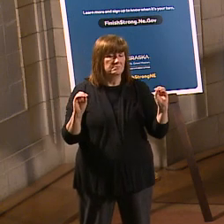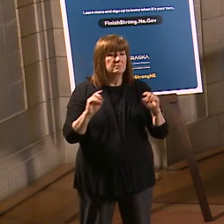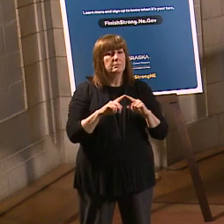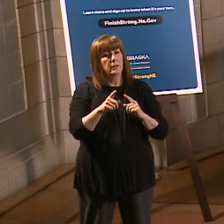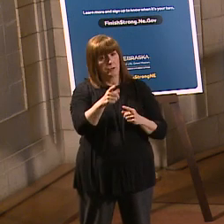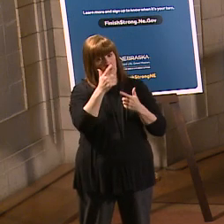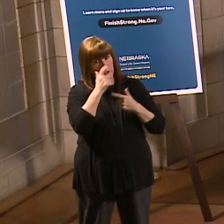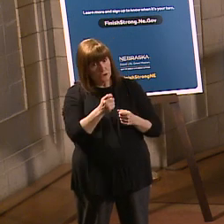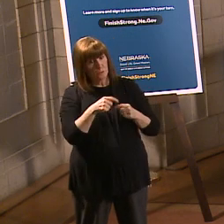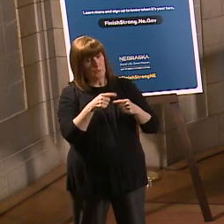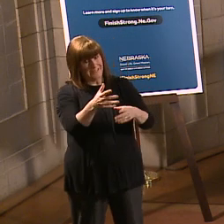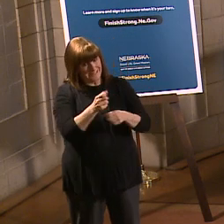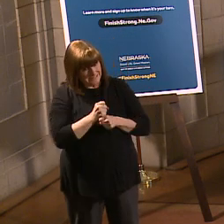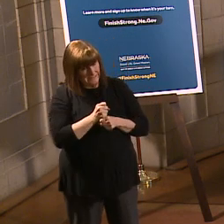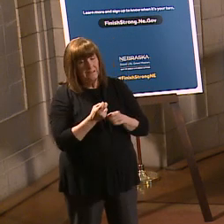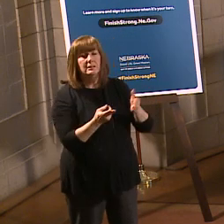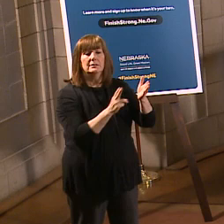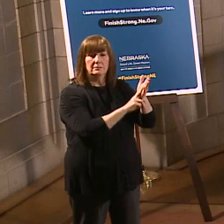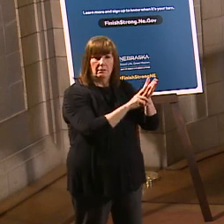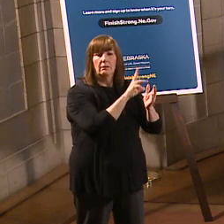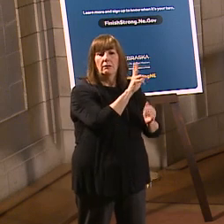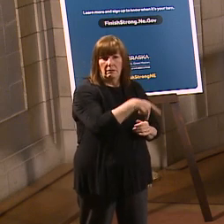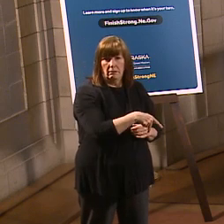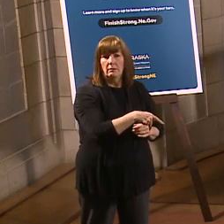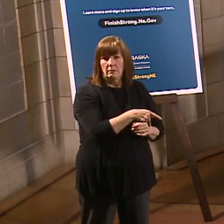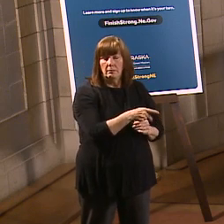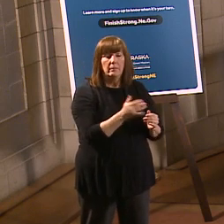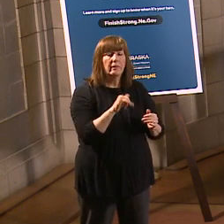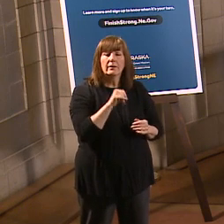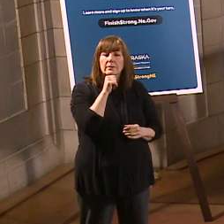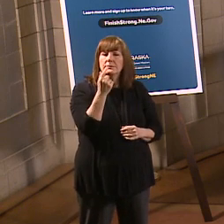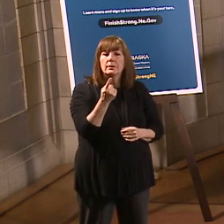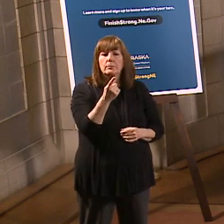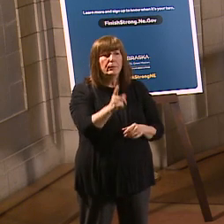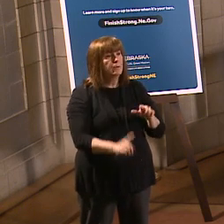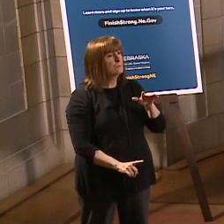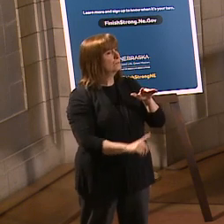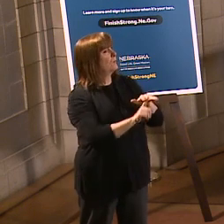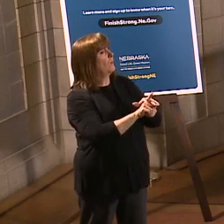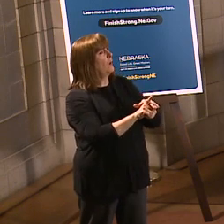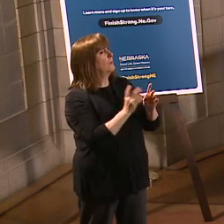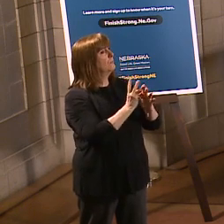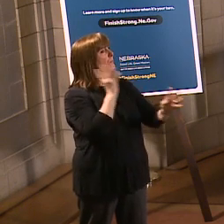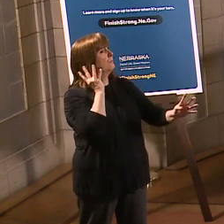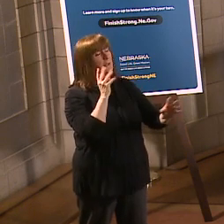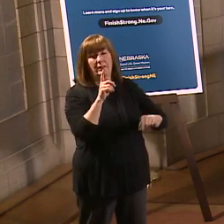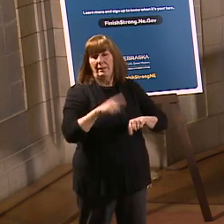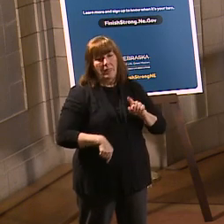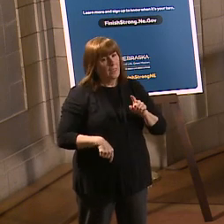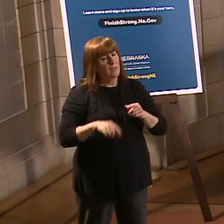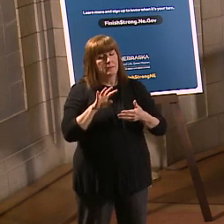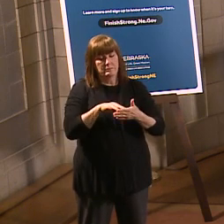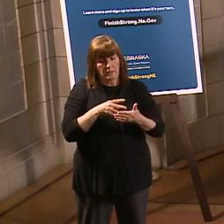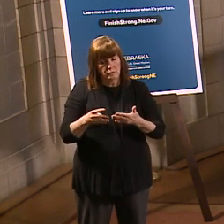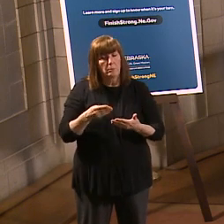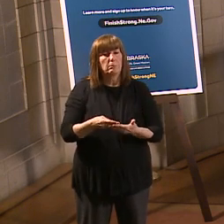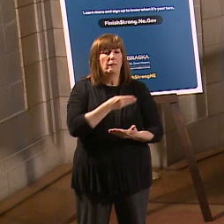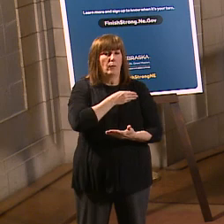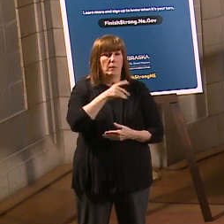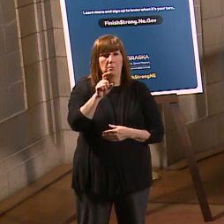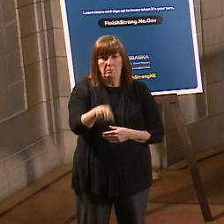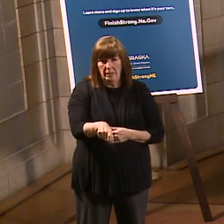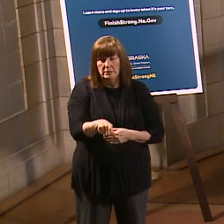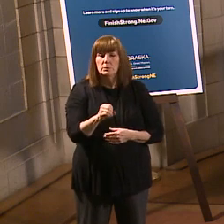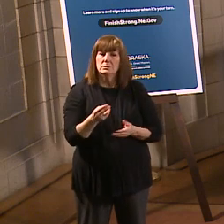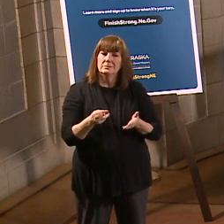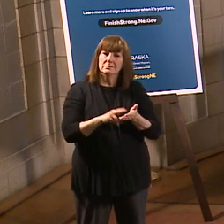the vaccine, please sign up to get the vaccine, because it's, again, not something you can just show up and get. You have to schedule that ahead of time. So please